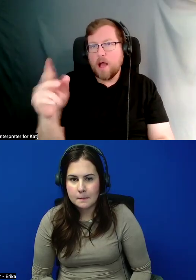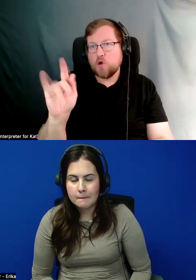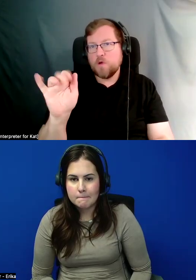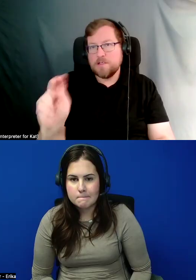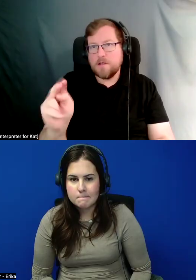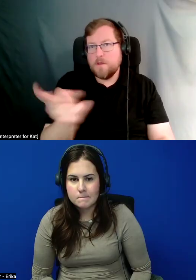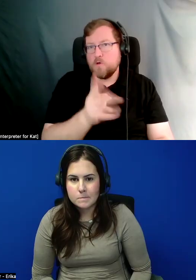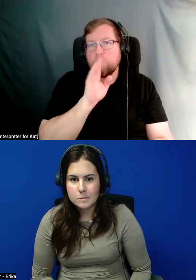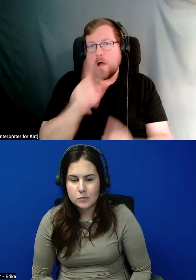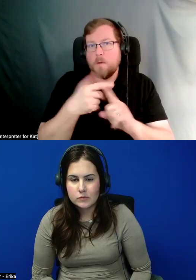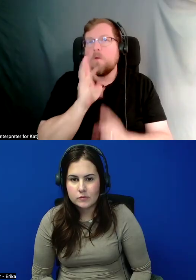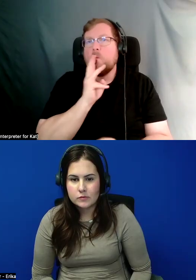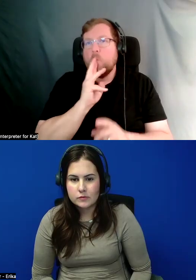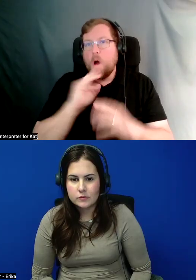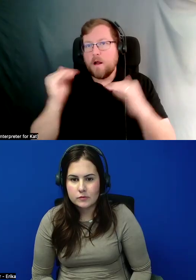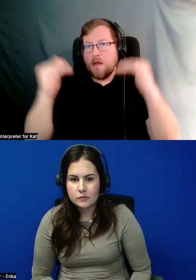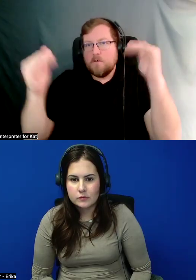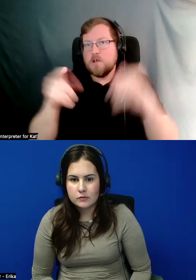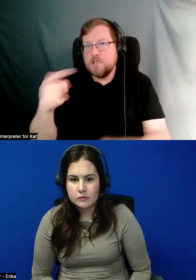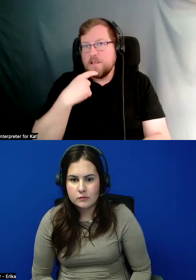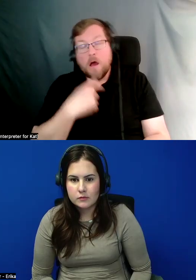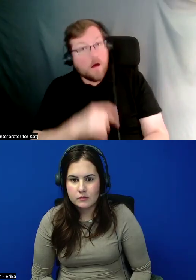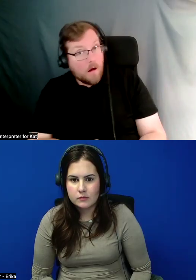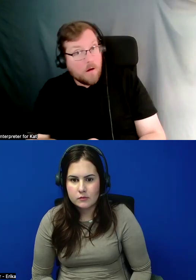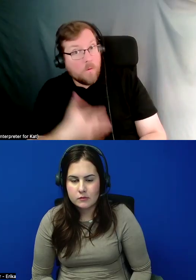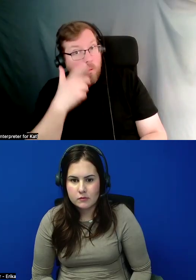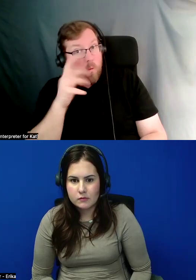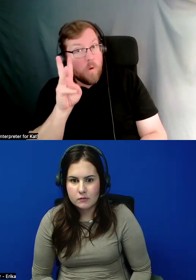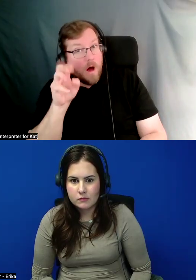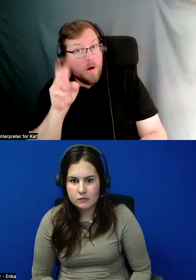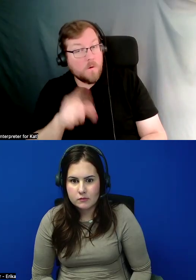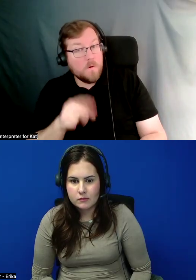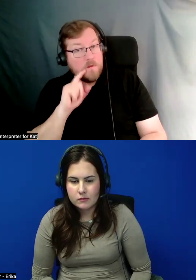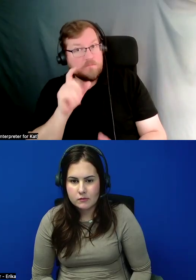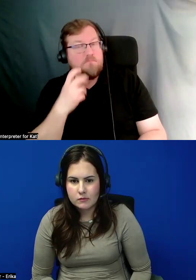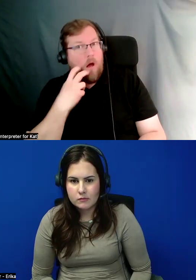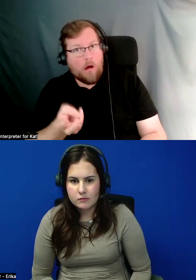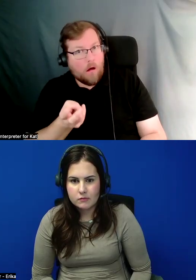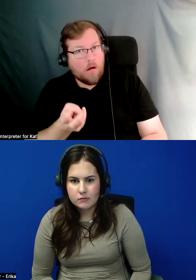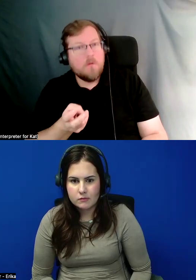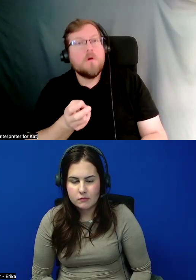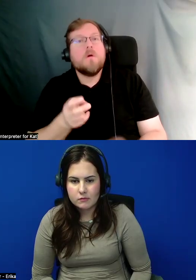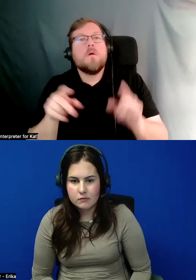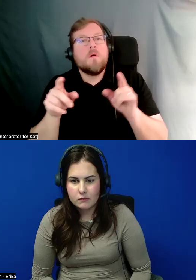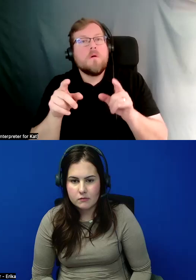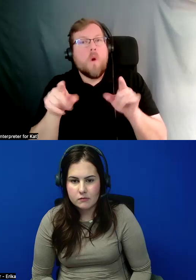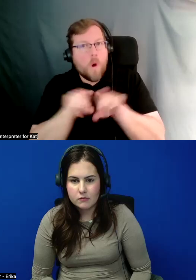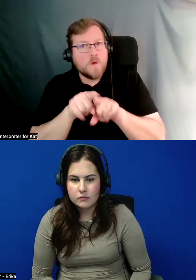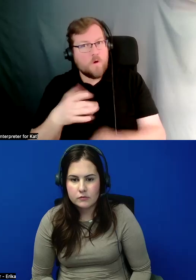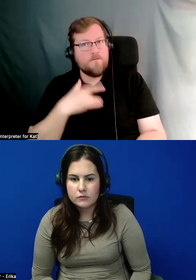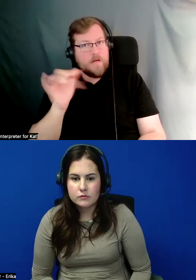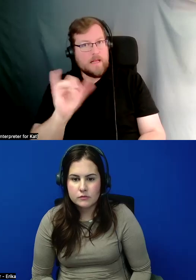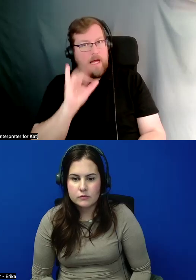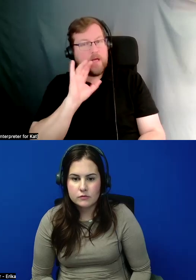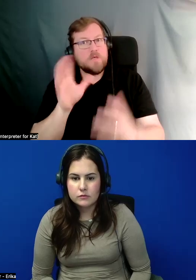water level. I was just like, really, that's really fascinating because I also made it feel like a